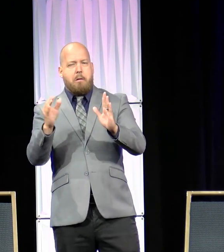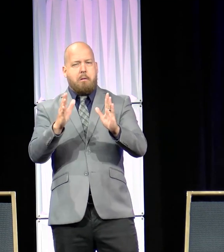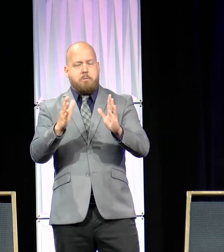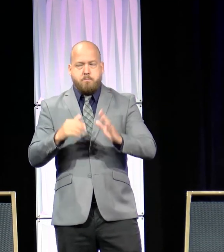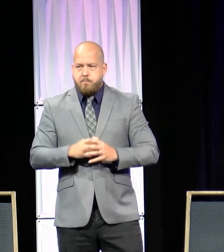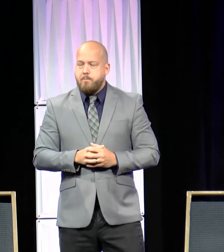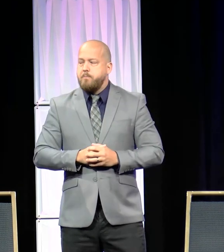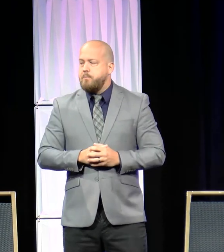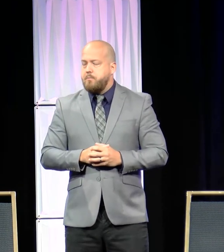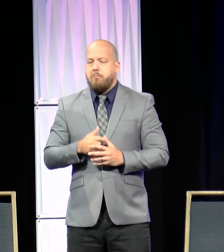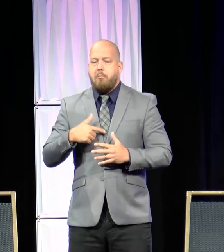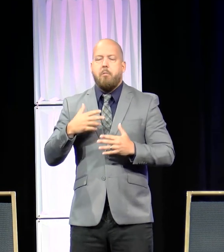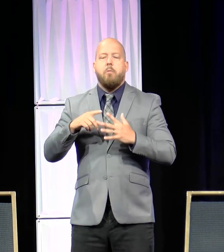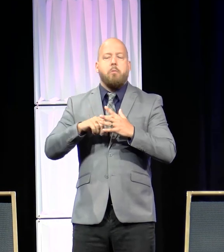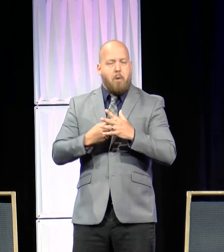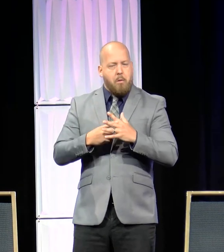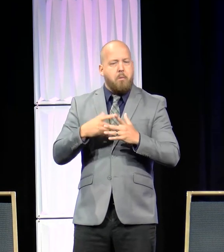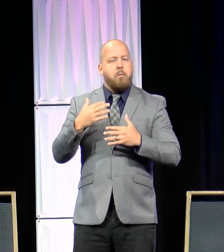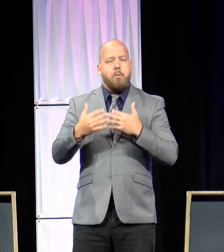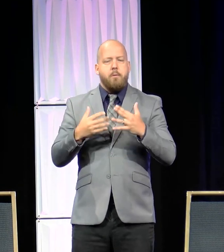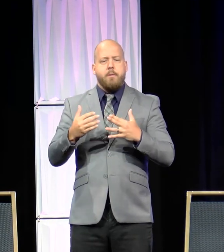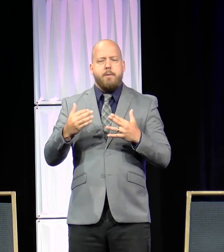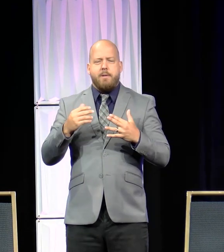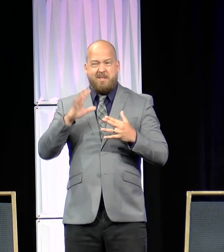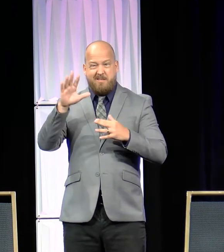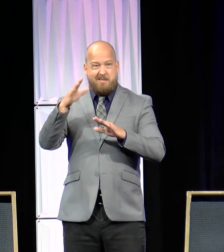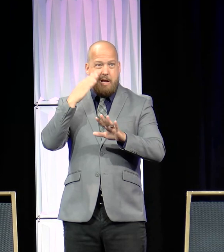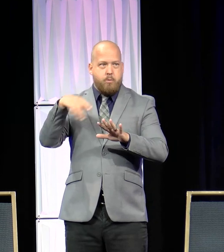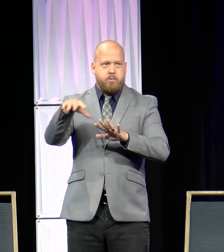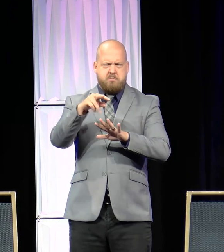Yeah, y'all could sit with that for a second.